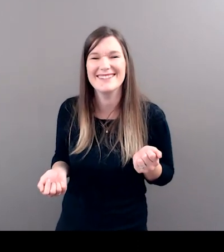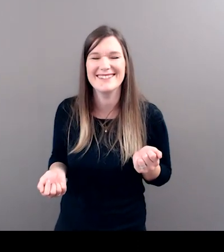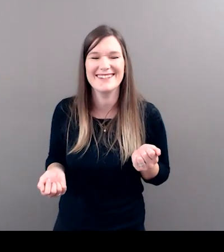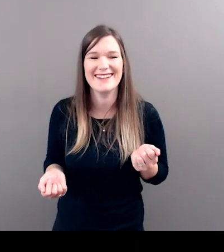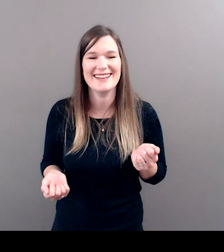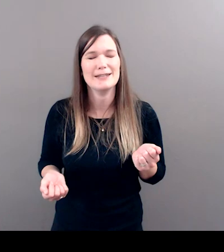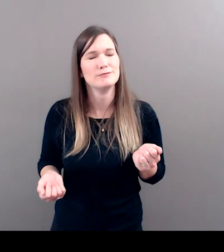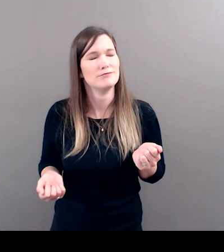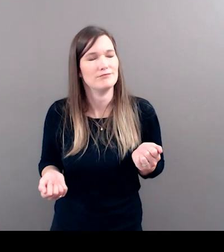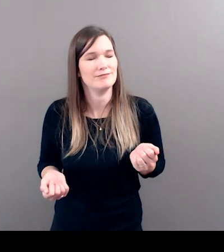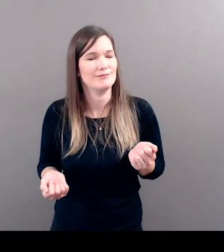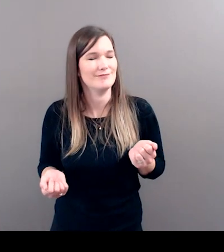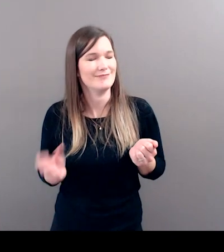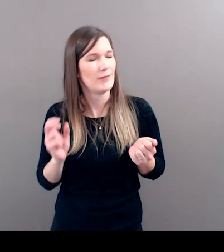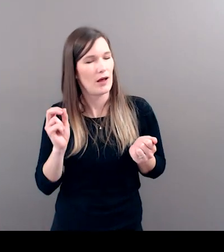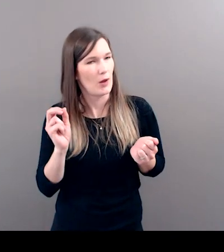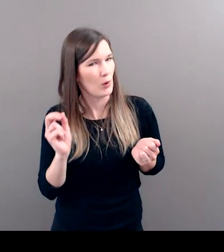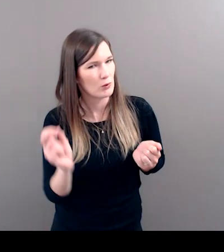Okay.